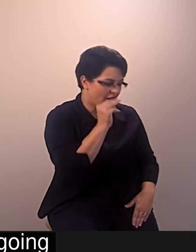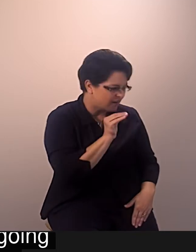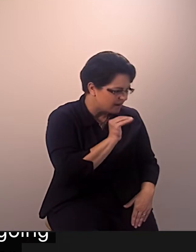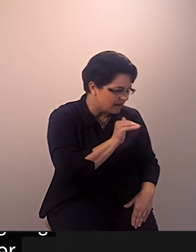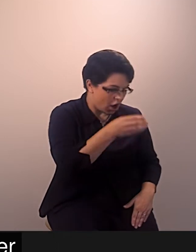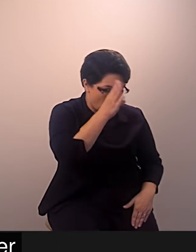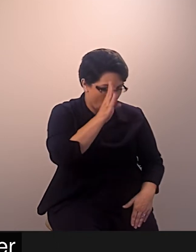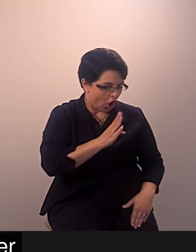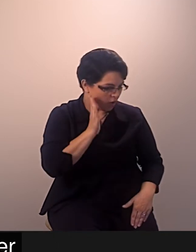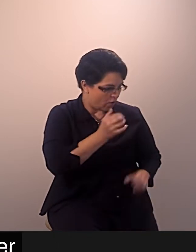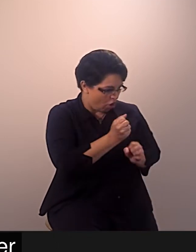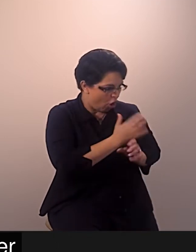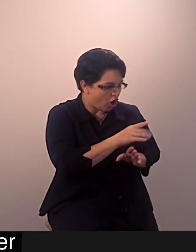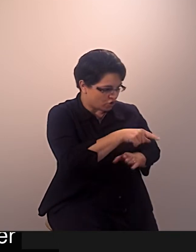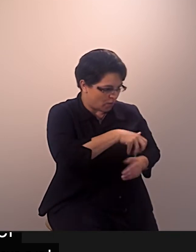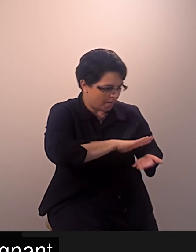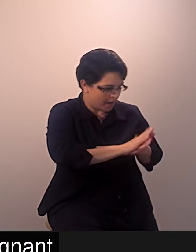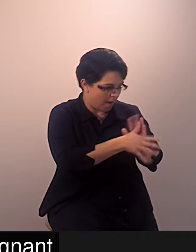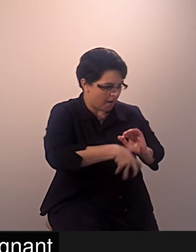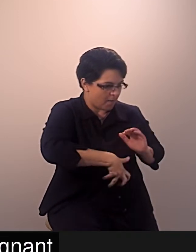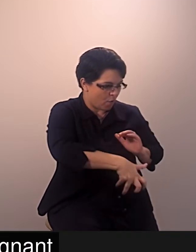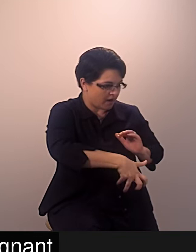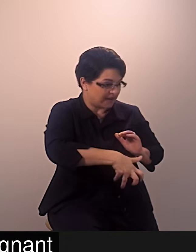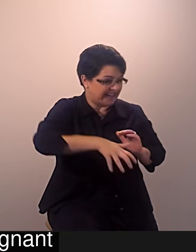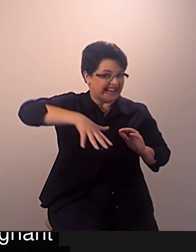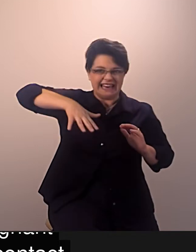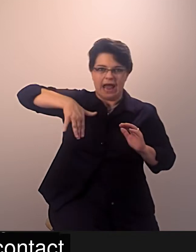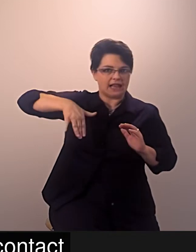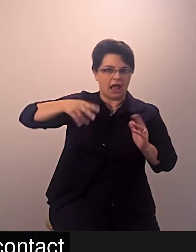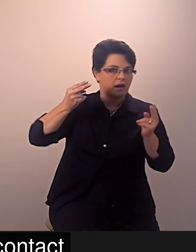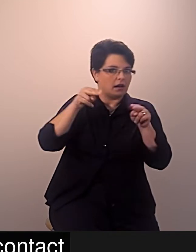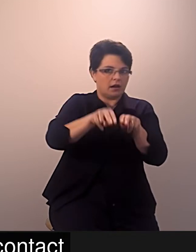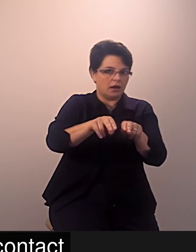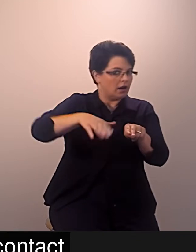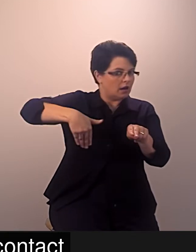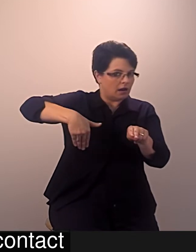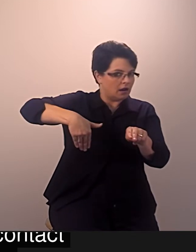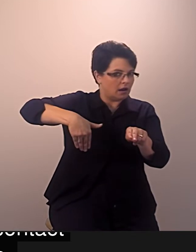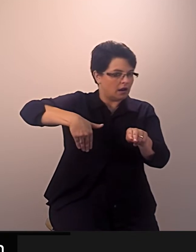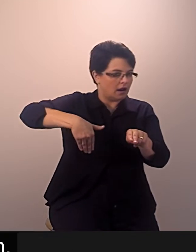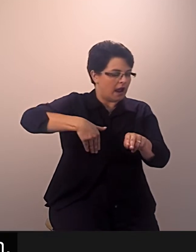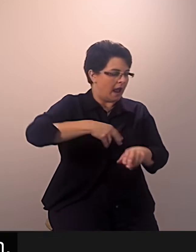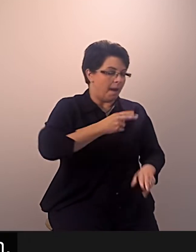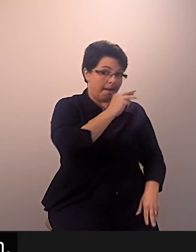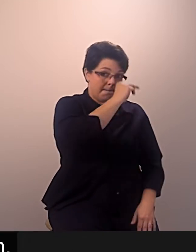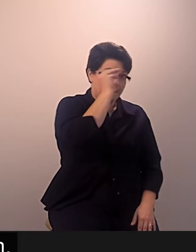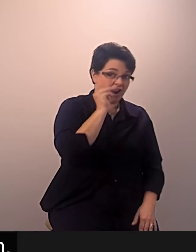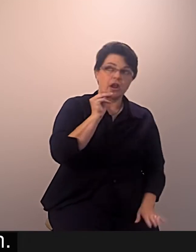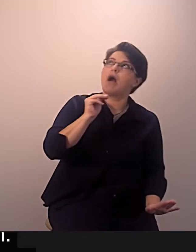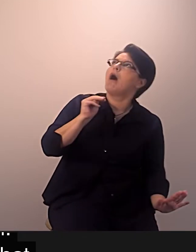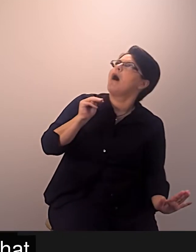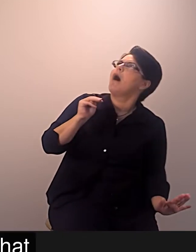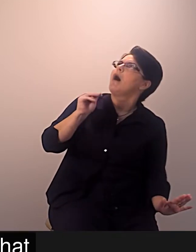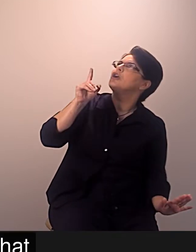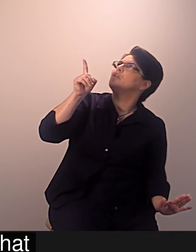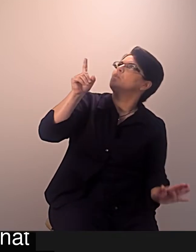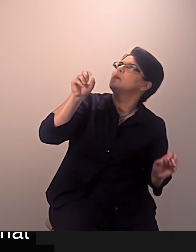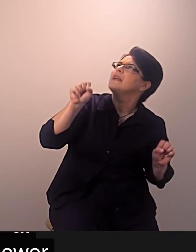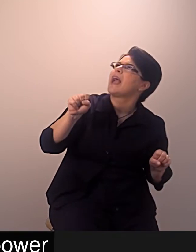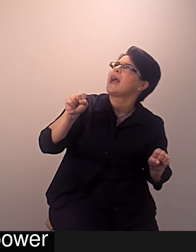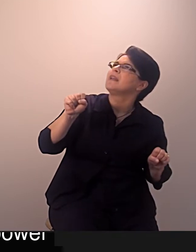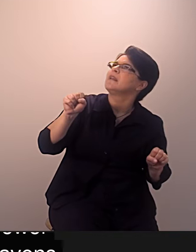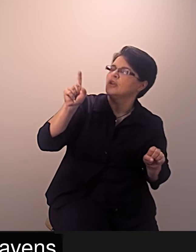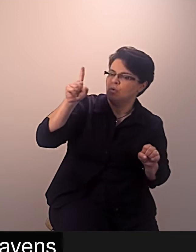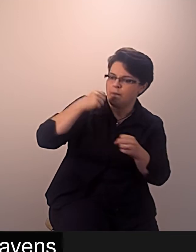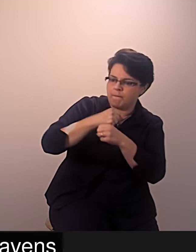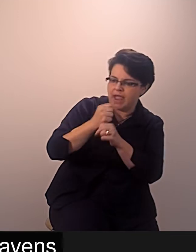become pregnant without having contact with a man. Mary knew that God had the power to make the